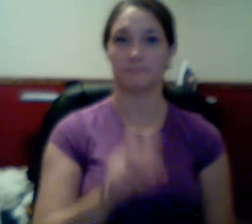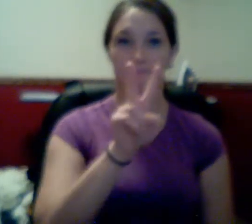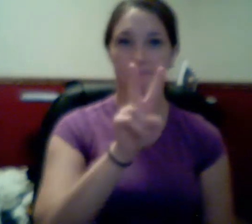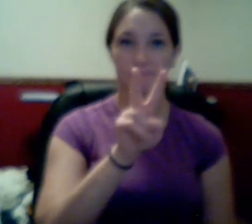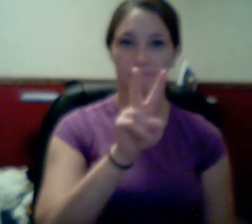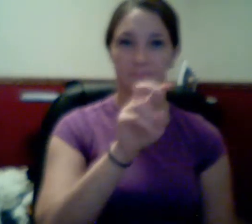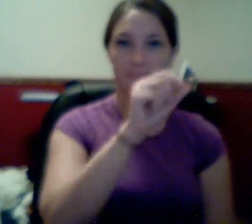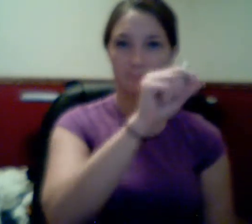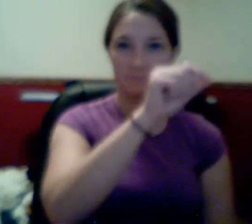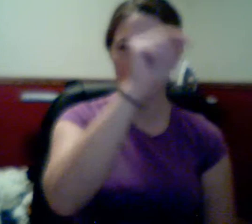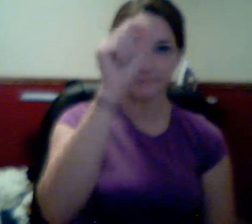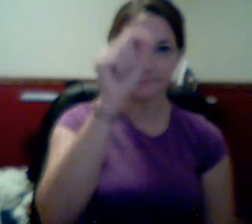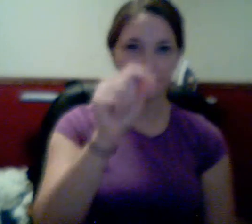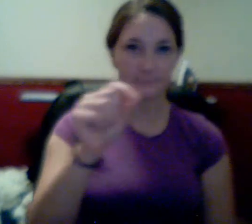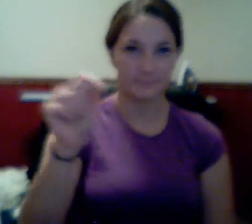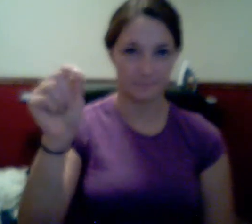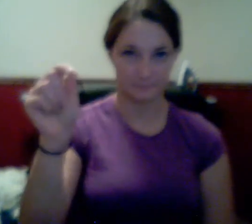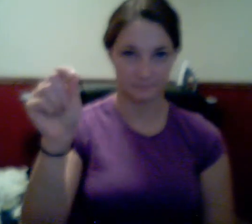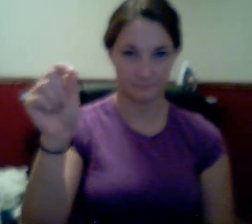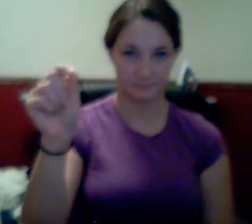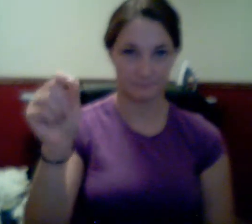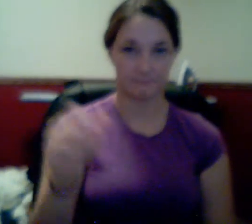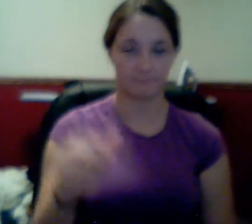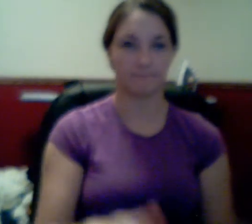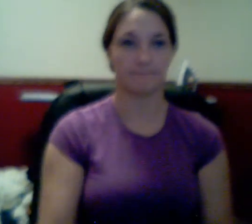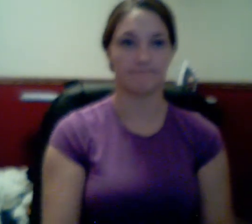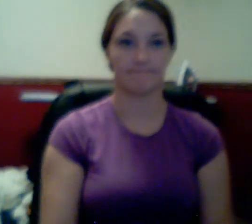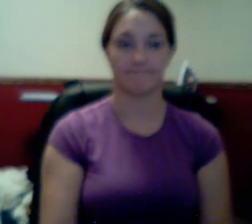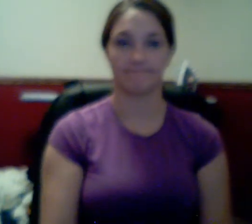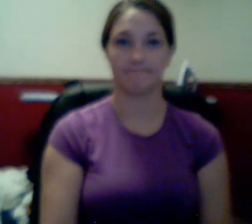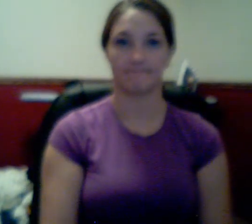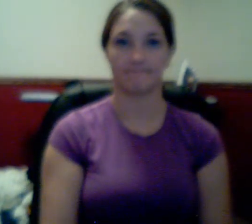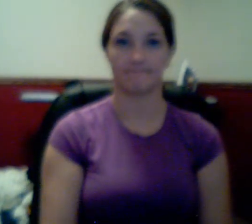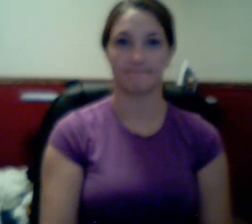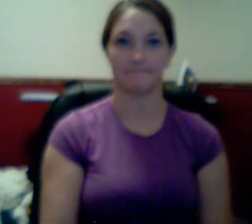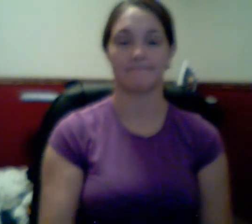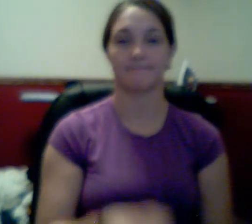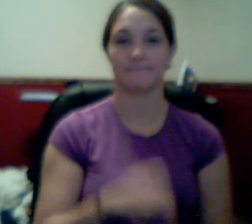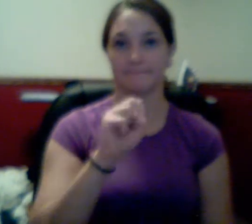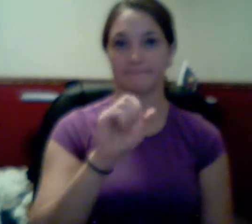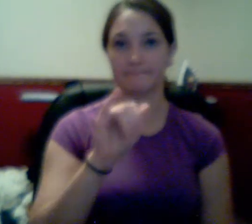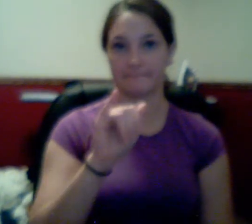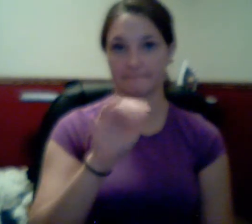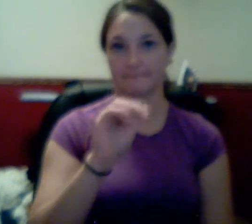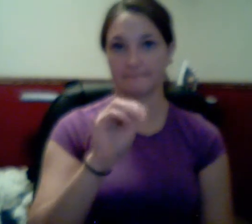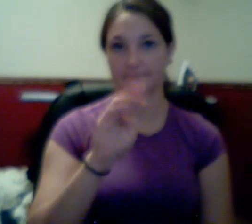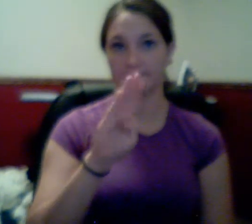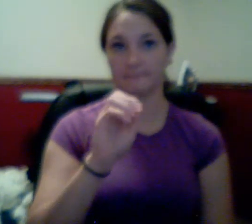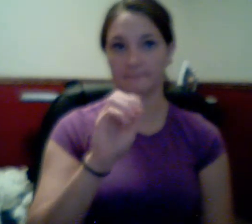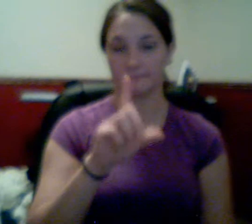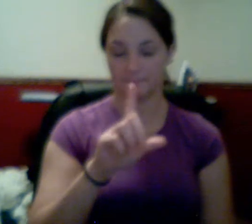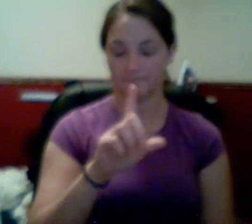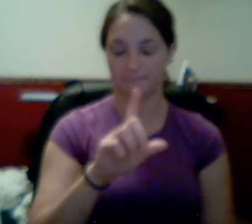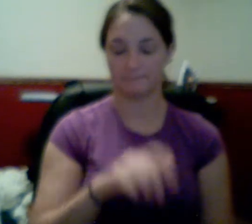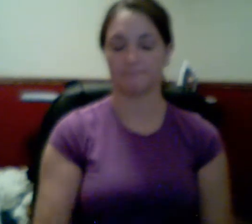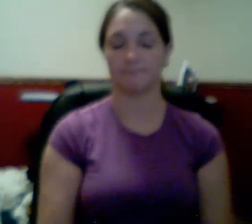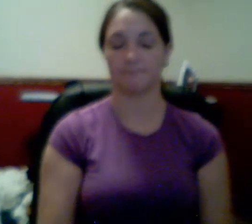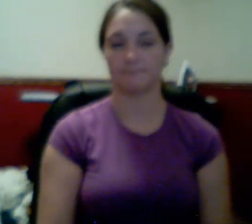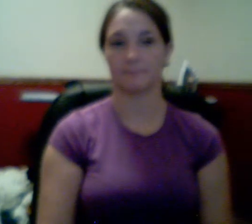pi. Well, what is that number? Well, that's the number that represents the number of diameters